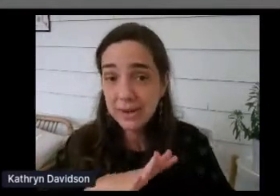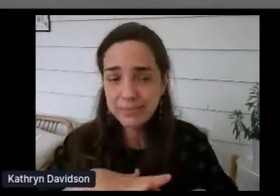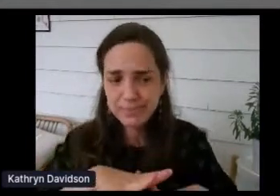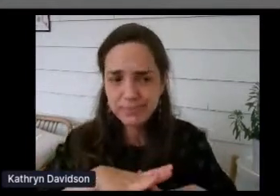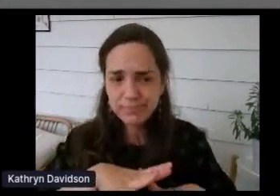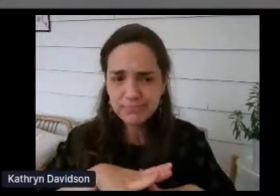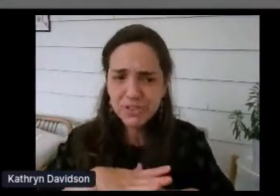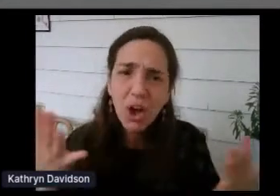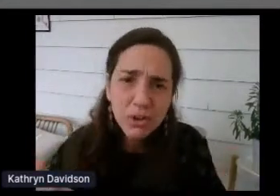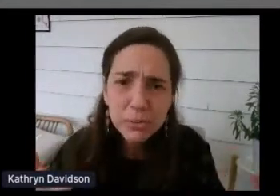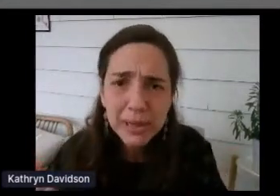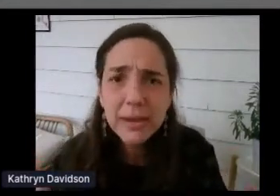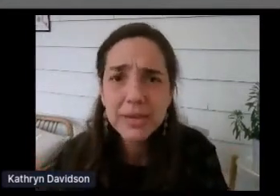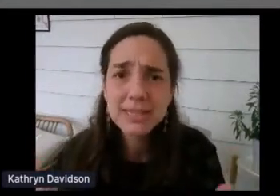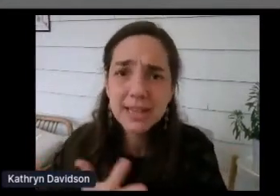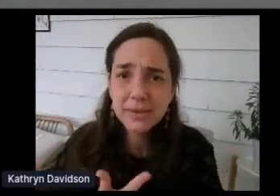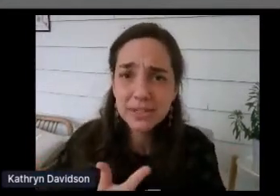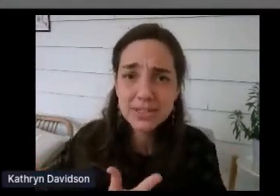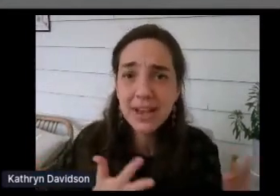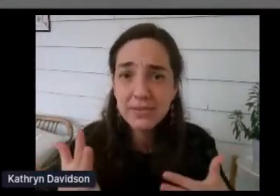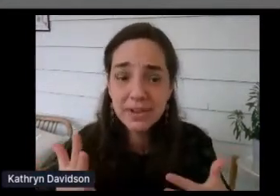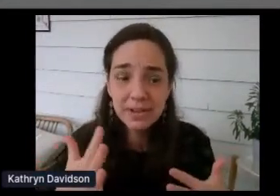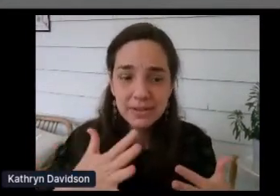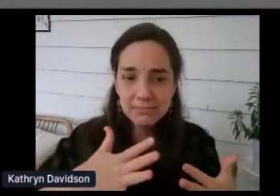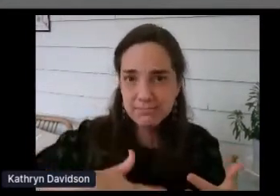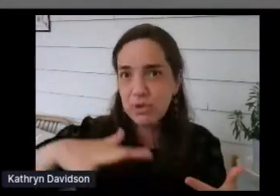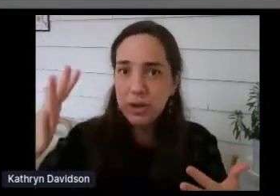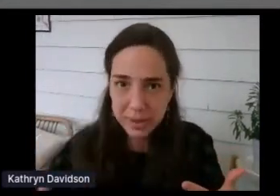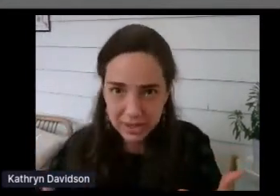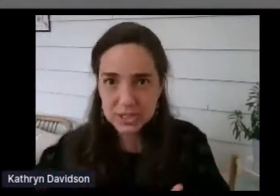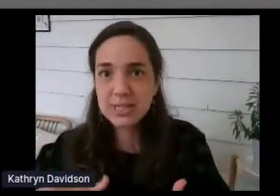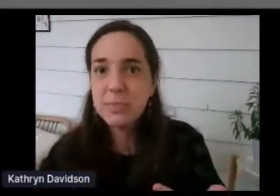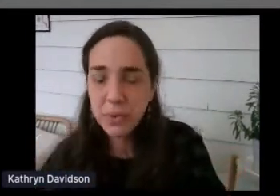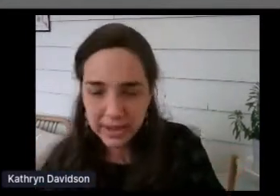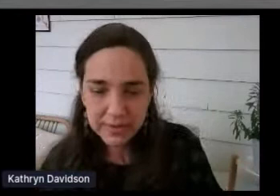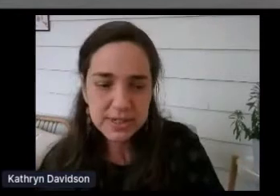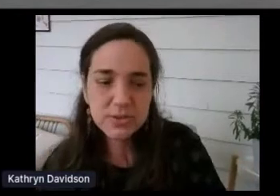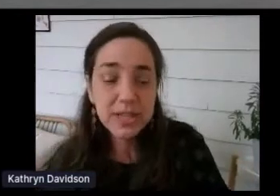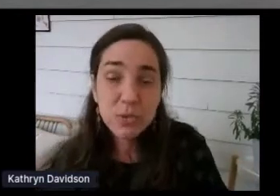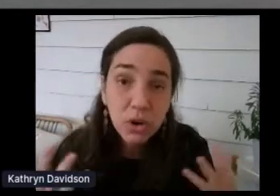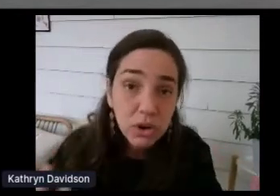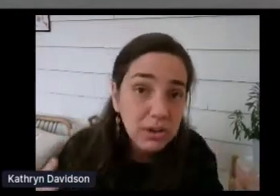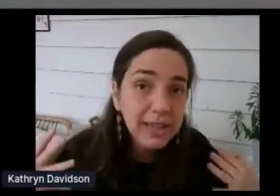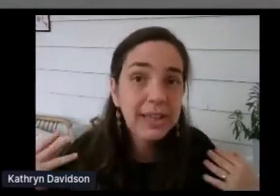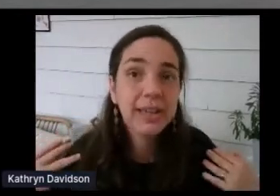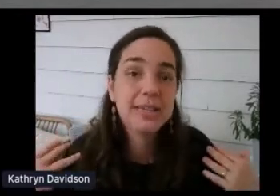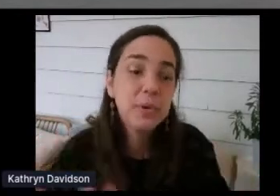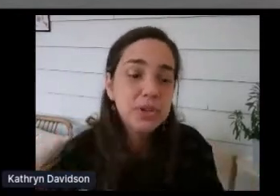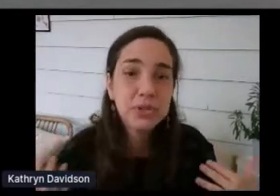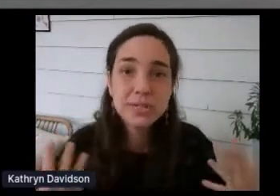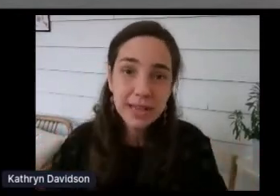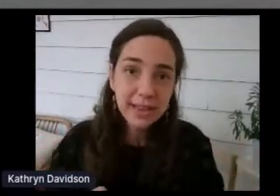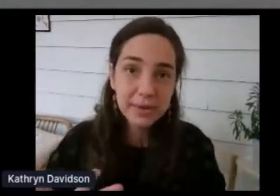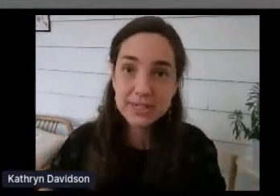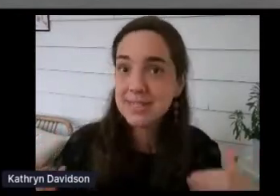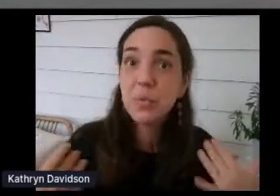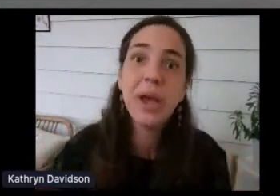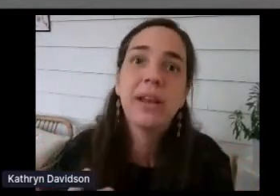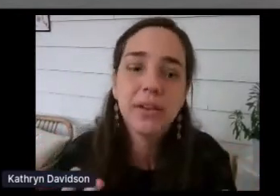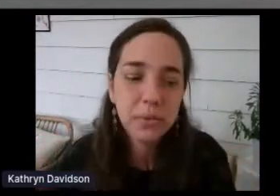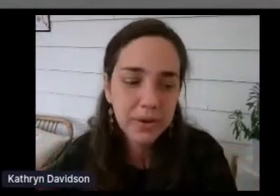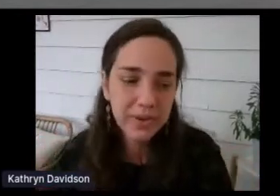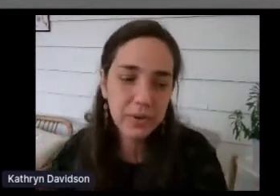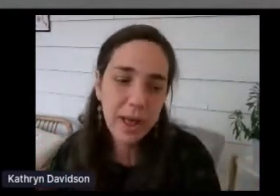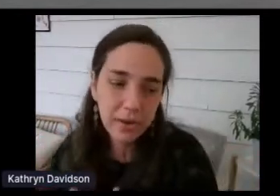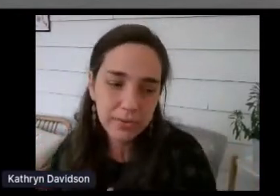is a very not good plan, because sign languages have critical periods just like spoken languages, right? So early exposure to a sign language is the way